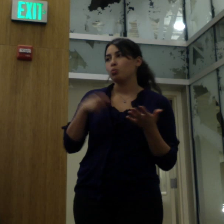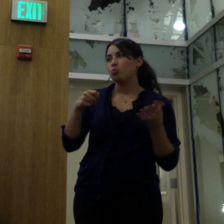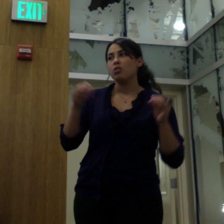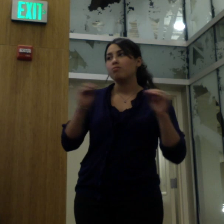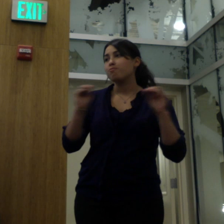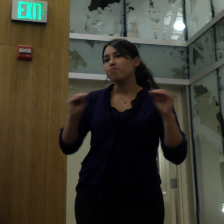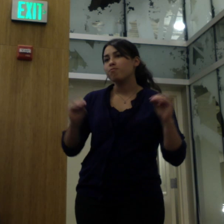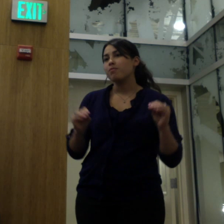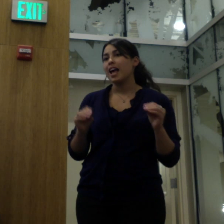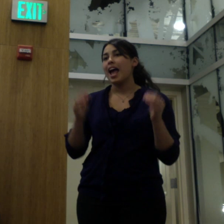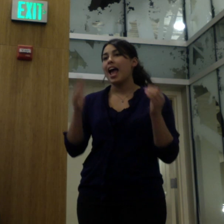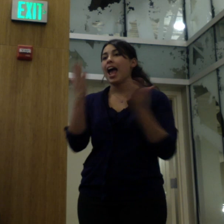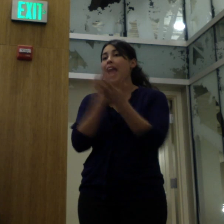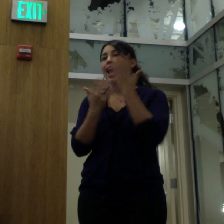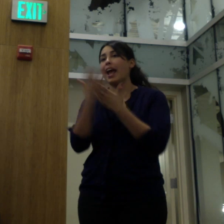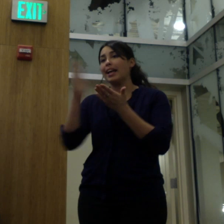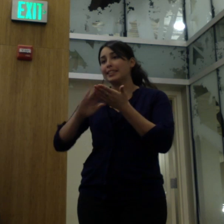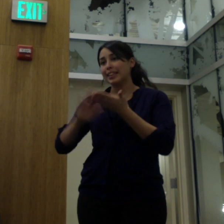Hand sanitizer.